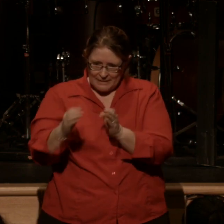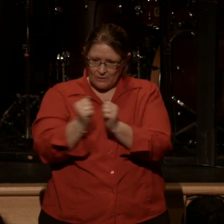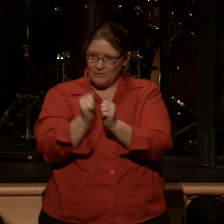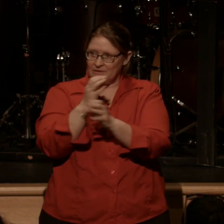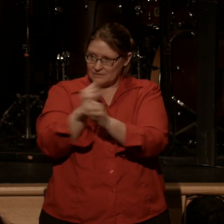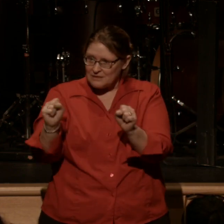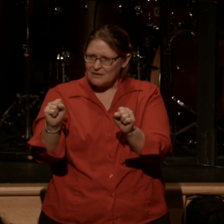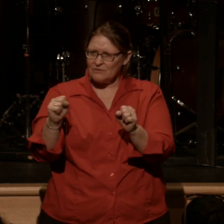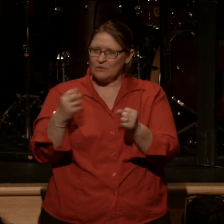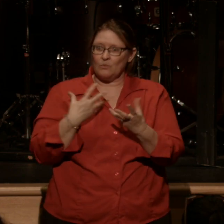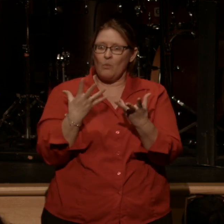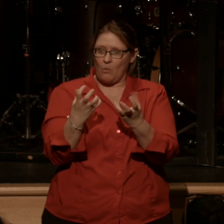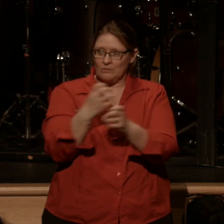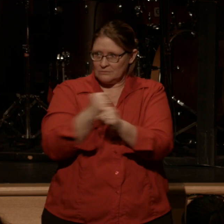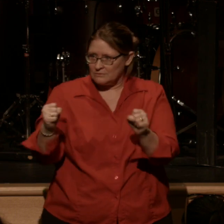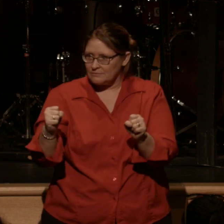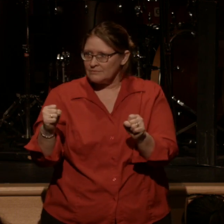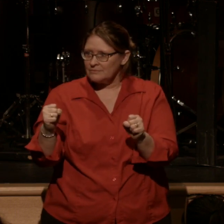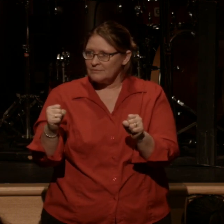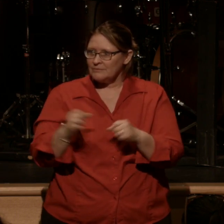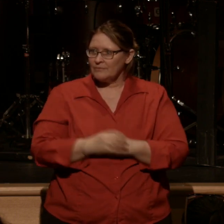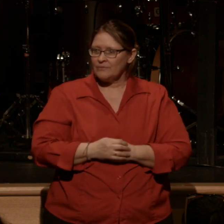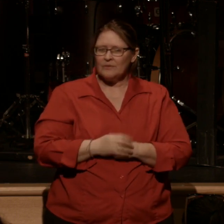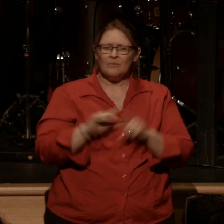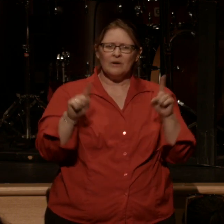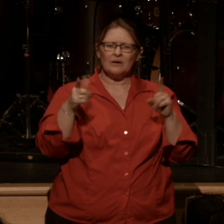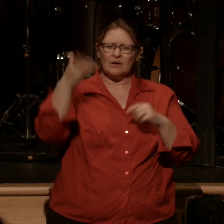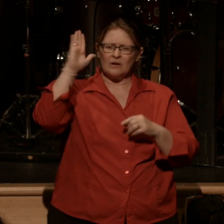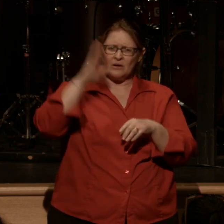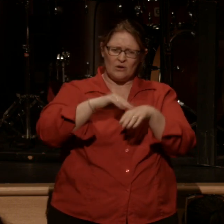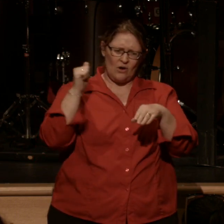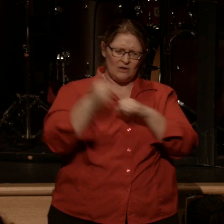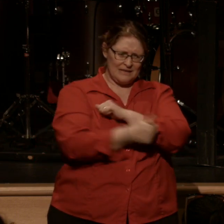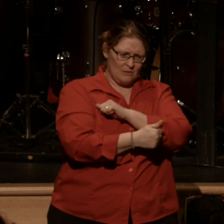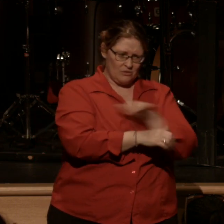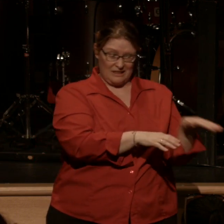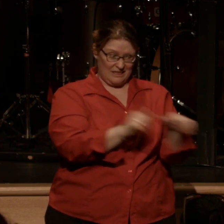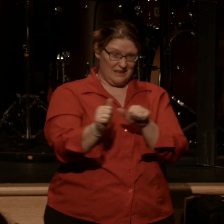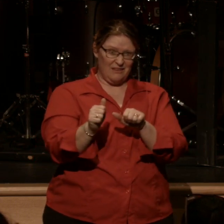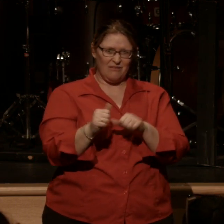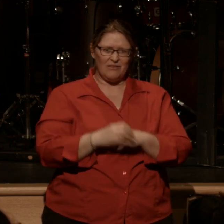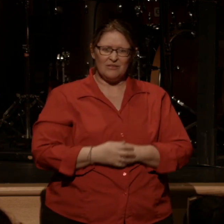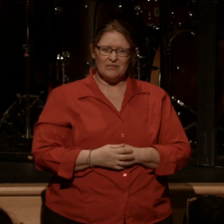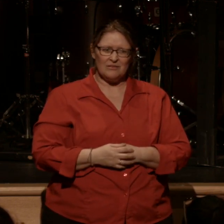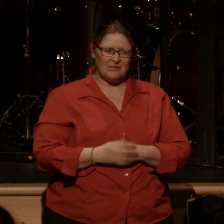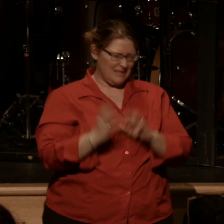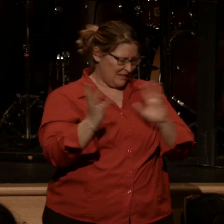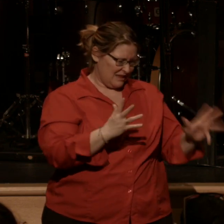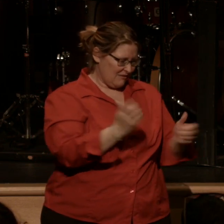We long for security. And yet God calls Abraham to leave it all behind.